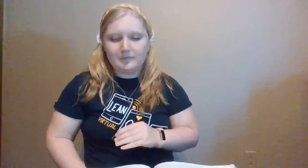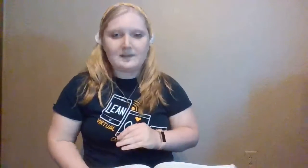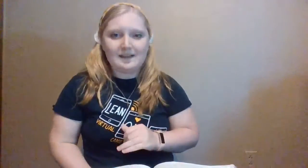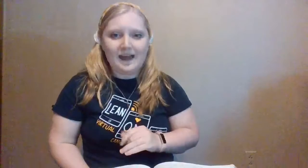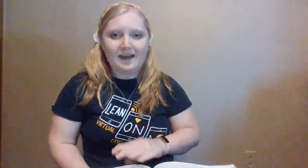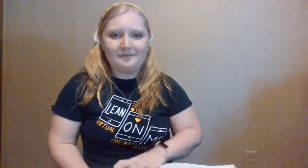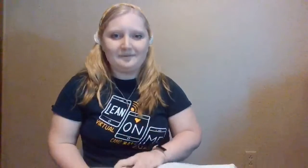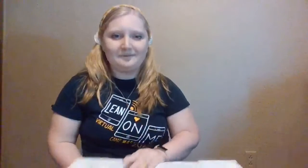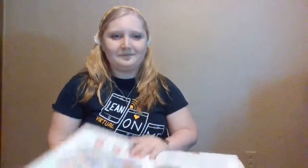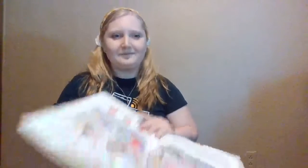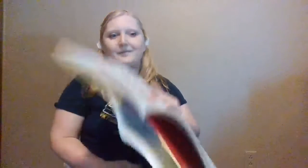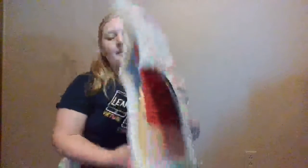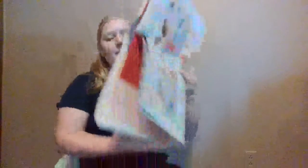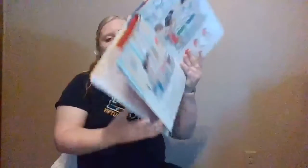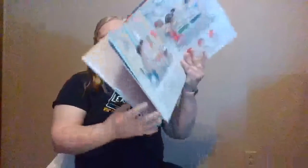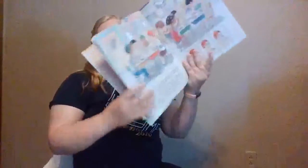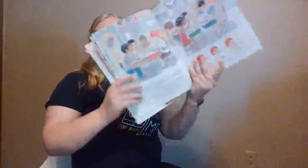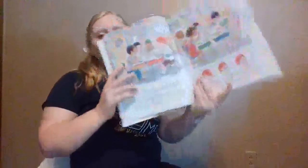Just like that.